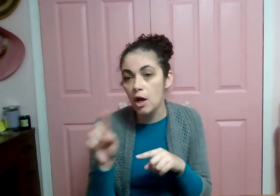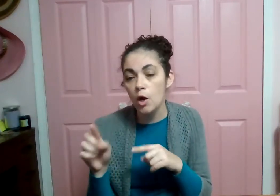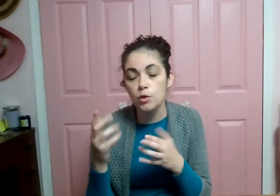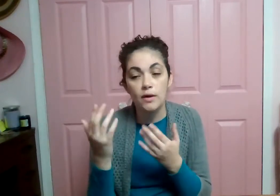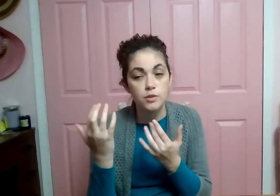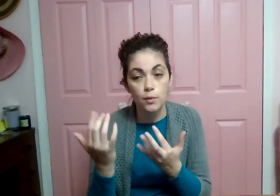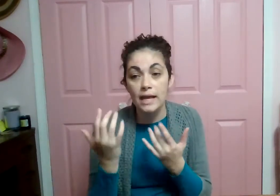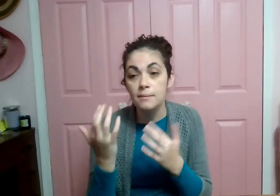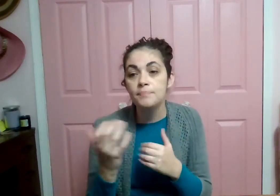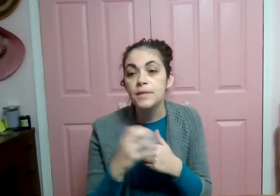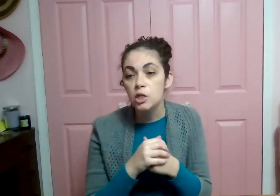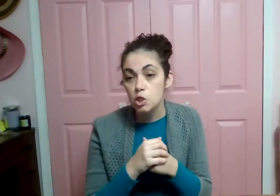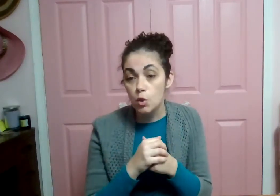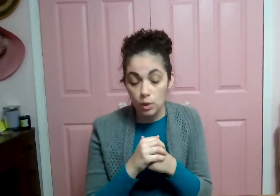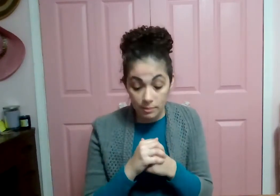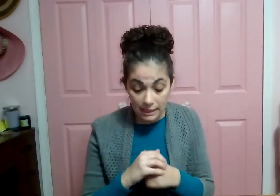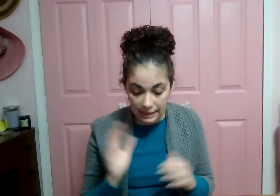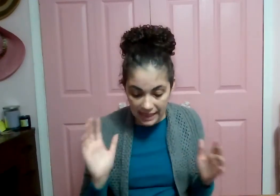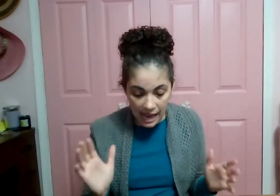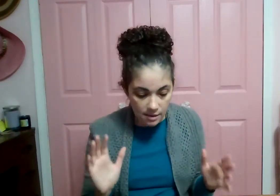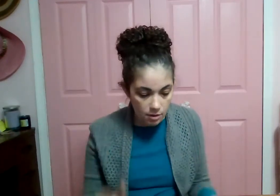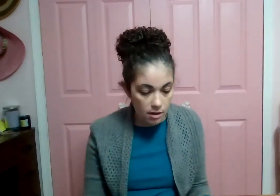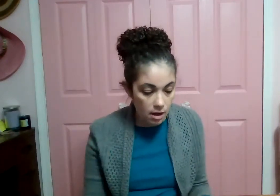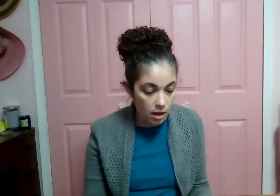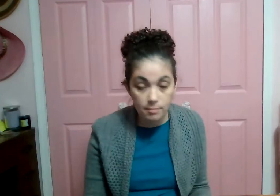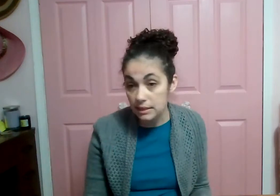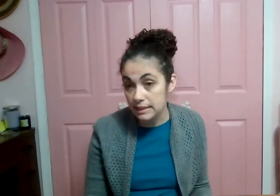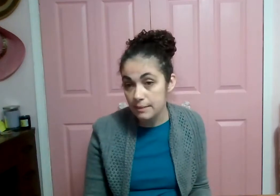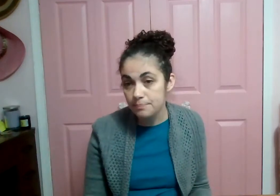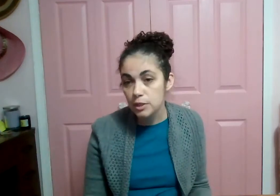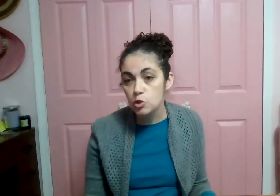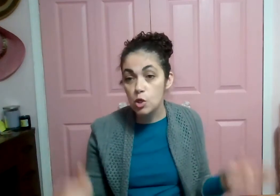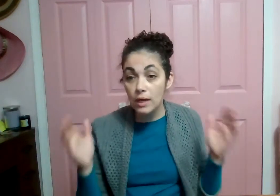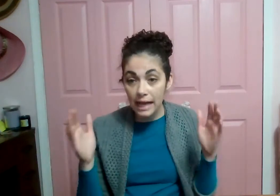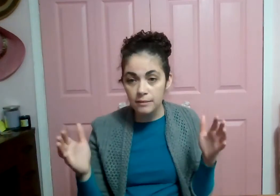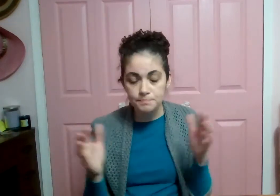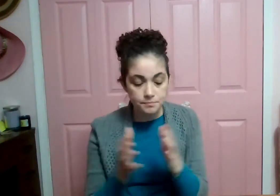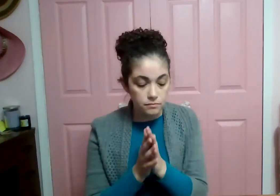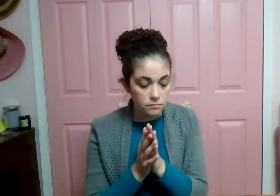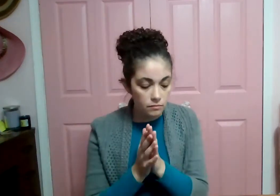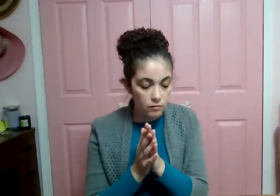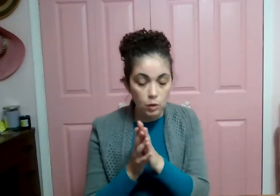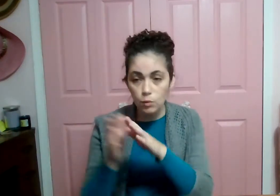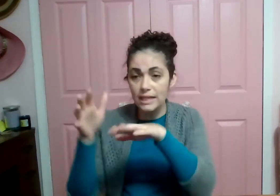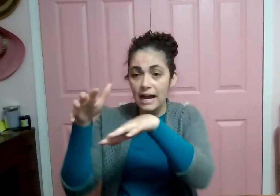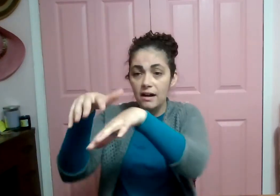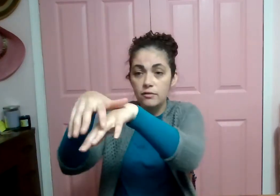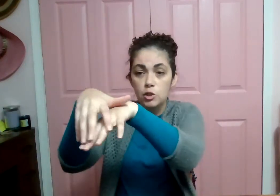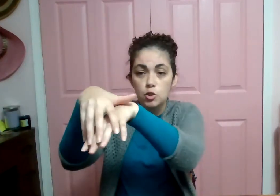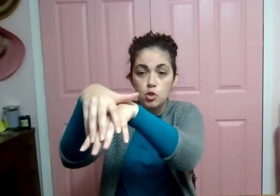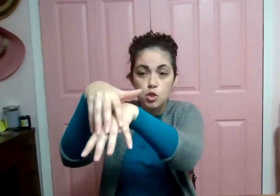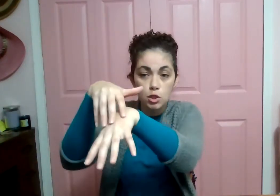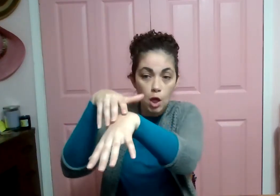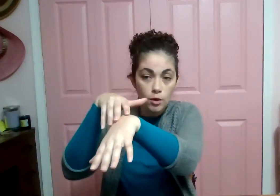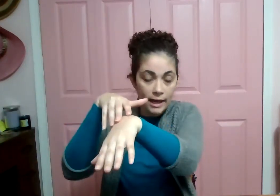go. You have to wait. So it'll be that ability. So again, we have slow